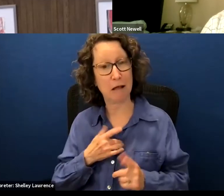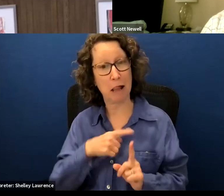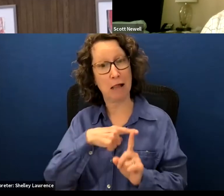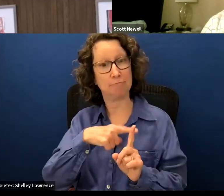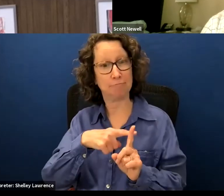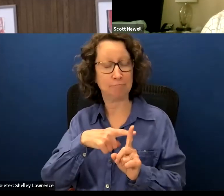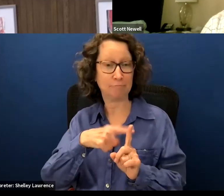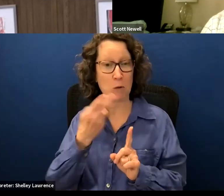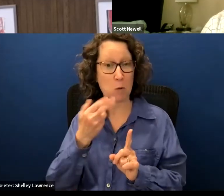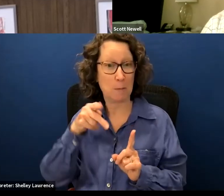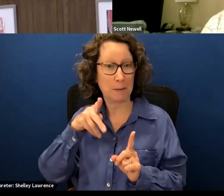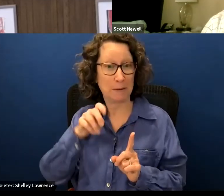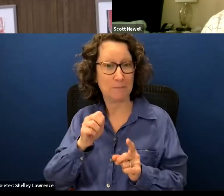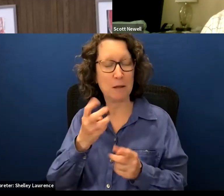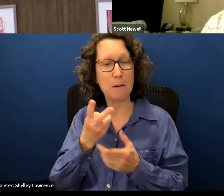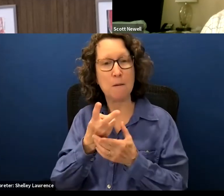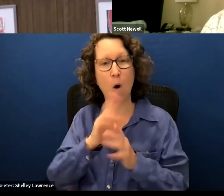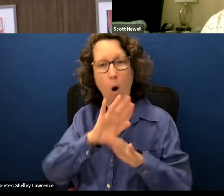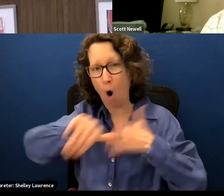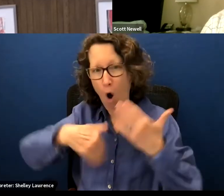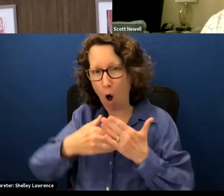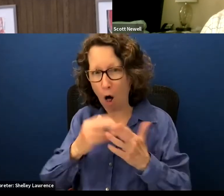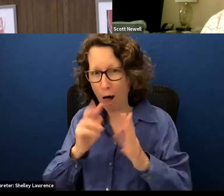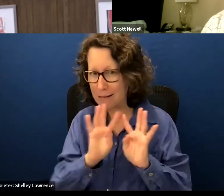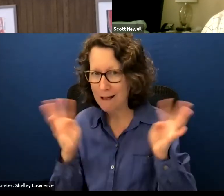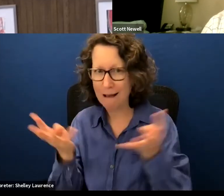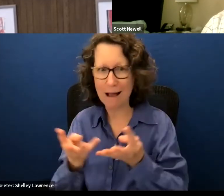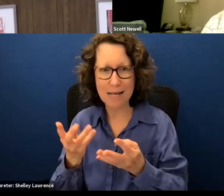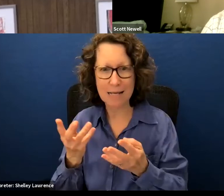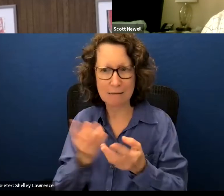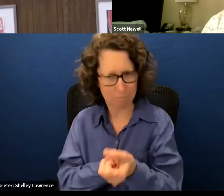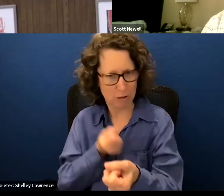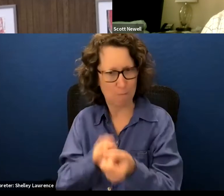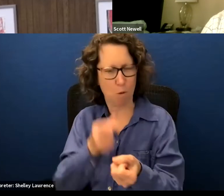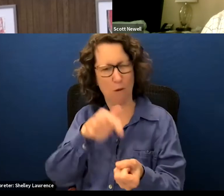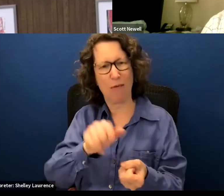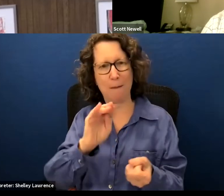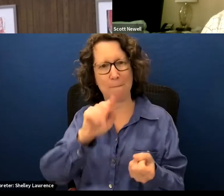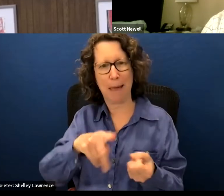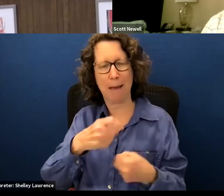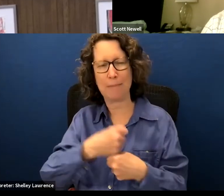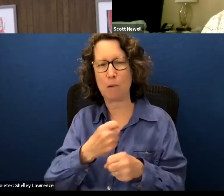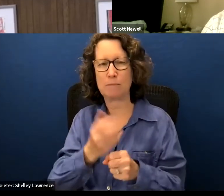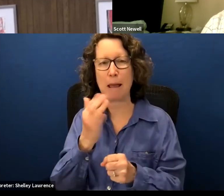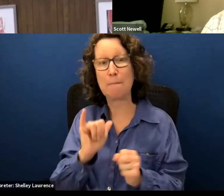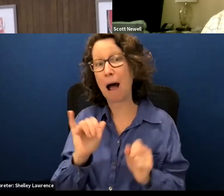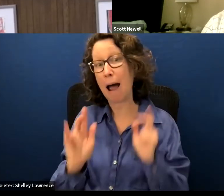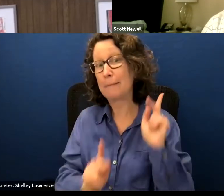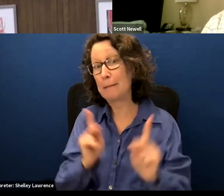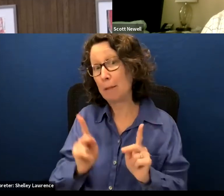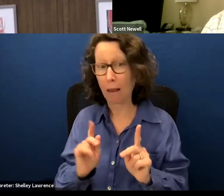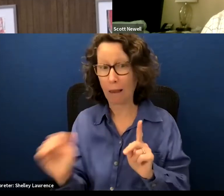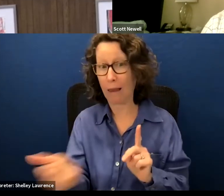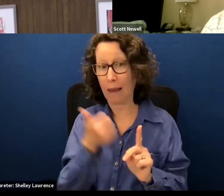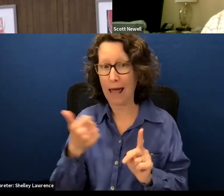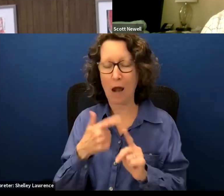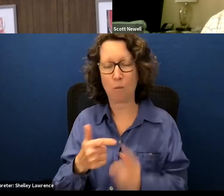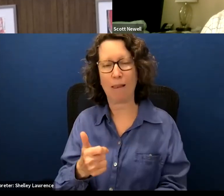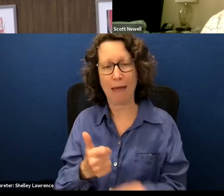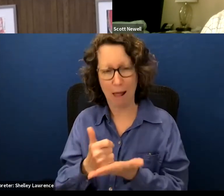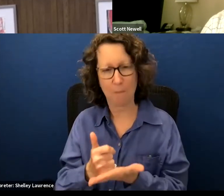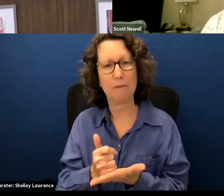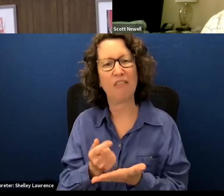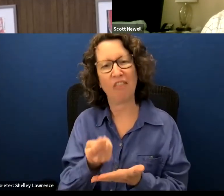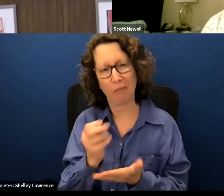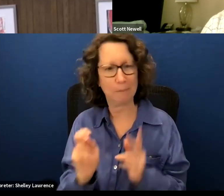seems like people from all sides have come together to support this map that was made by the people and will help the